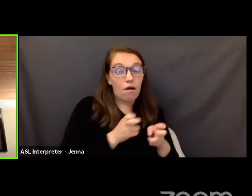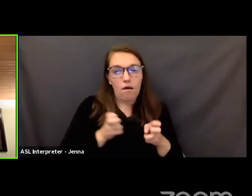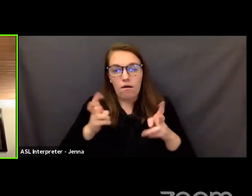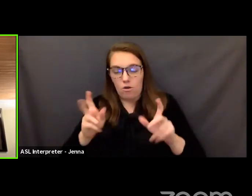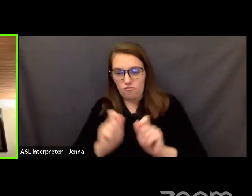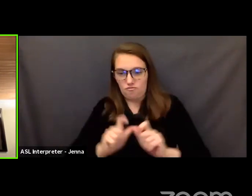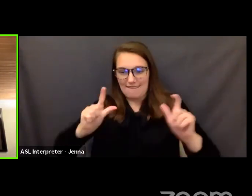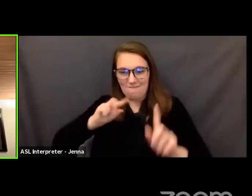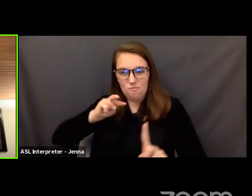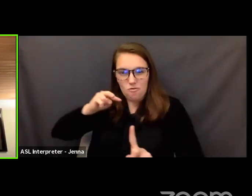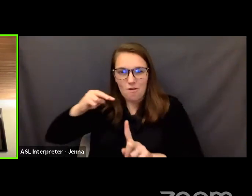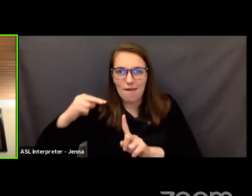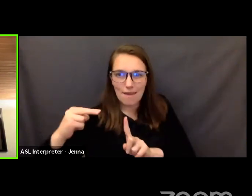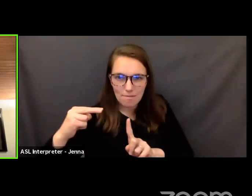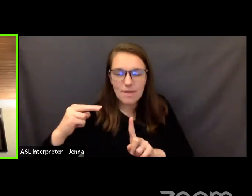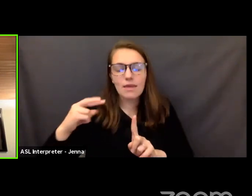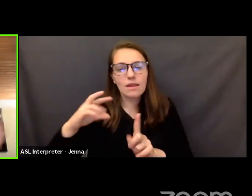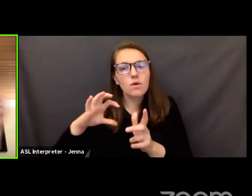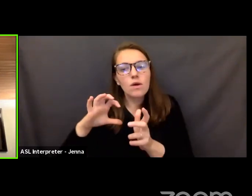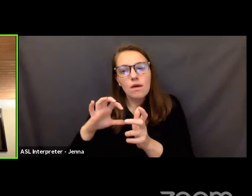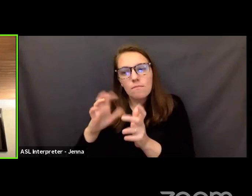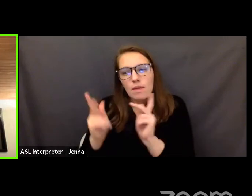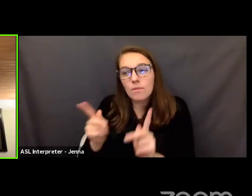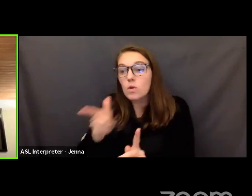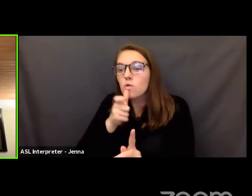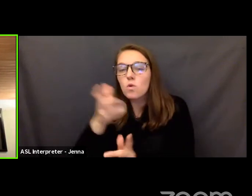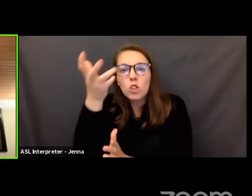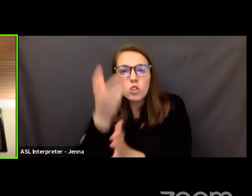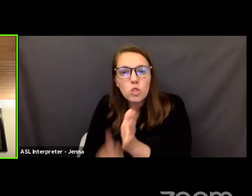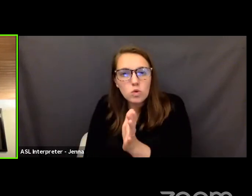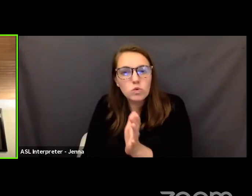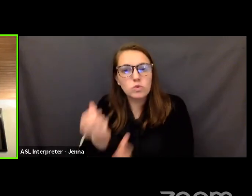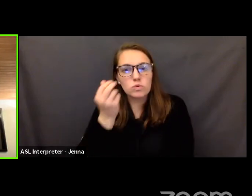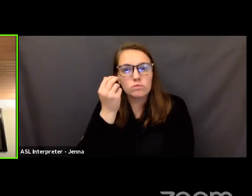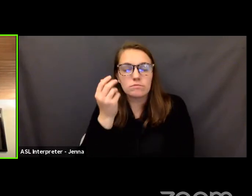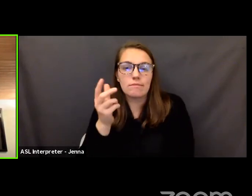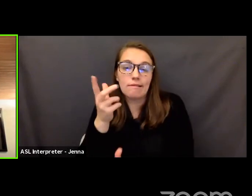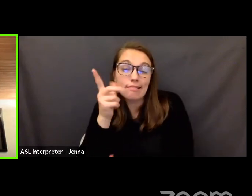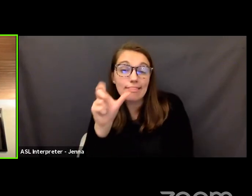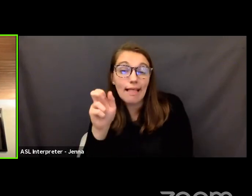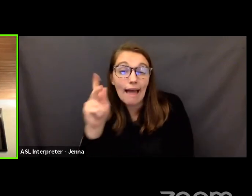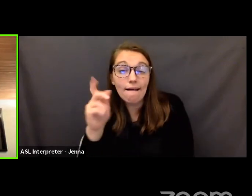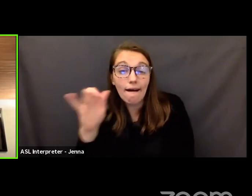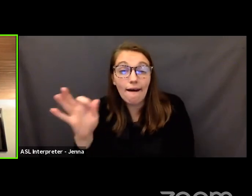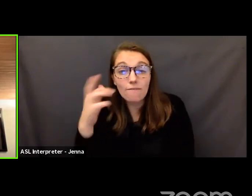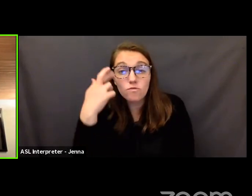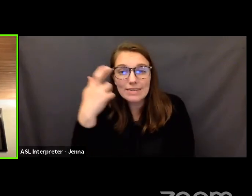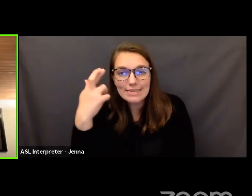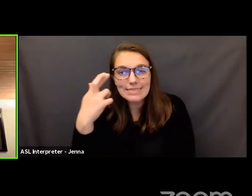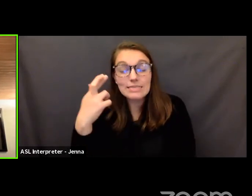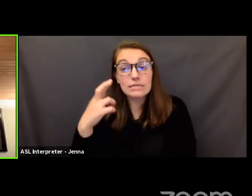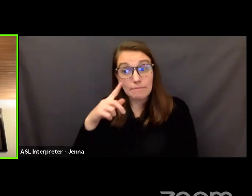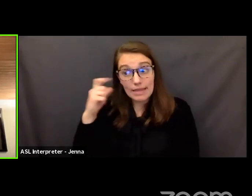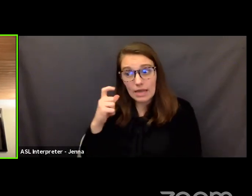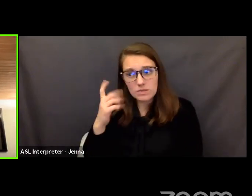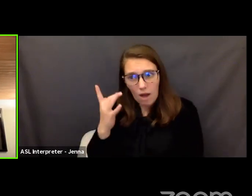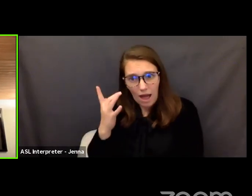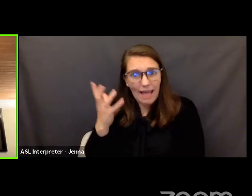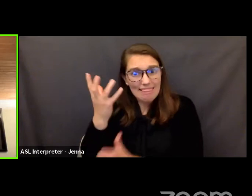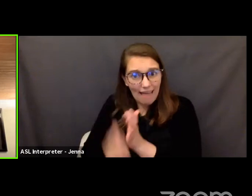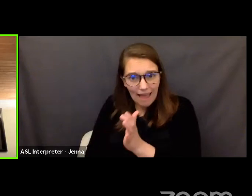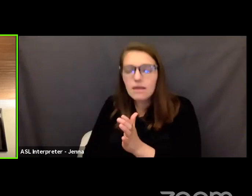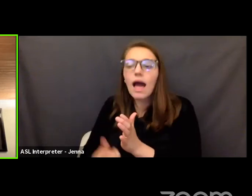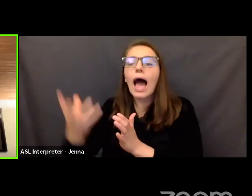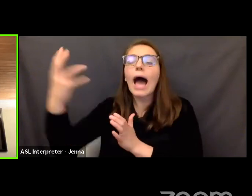privation of a relative corporeal good due to something external from the outside. And this is also